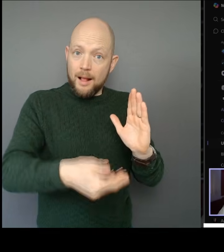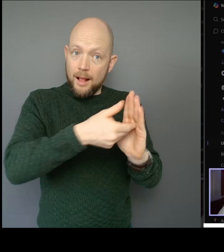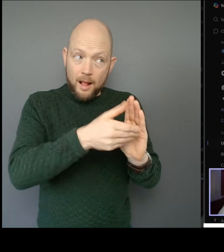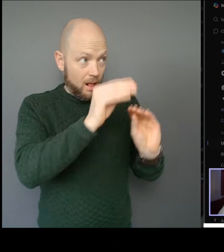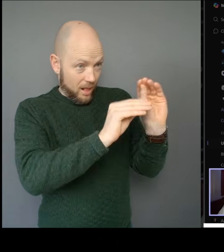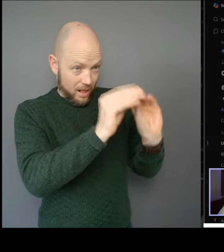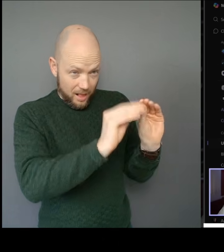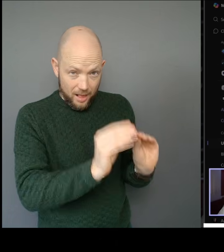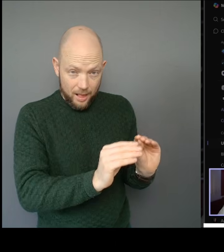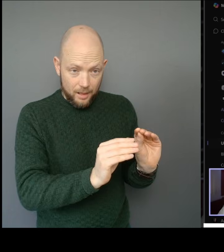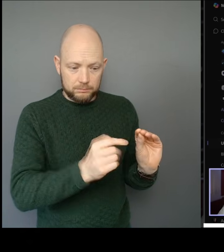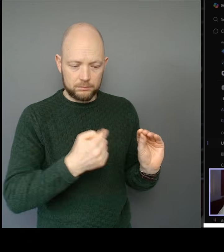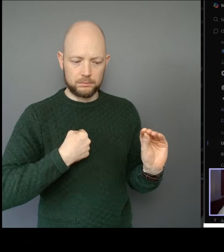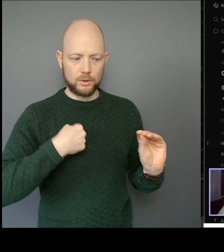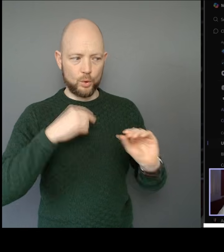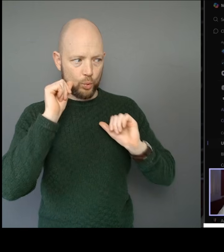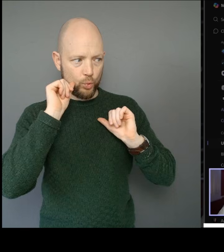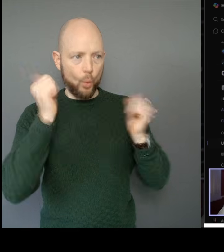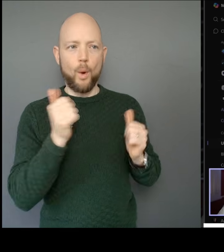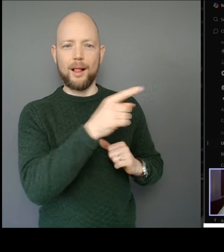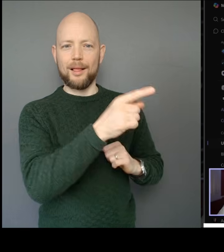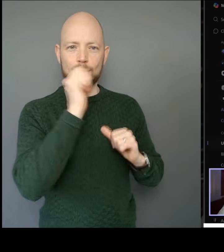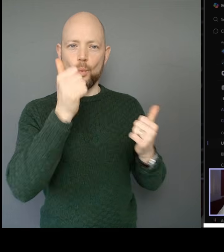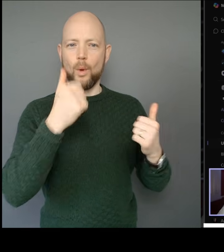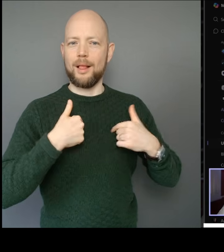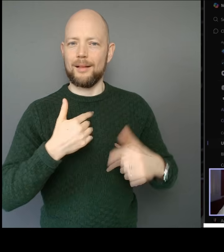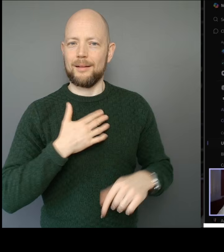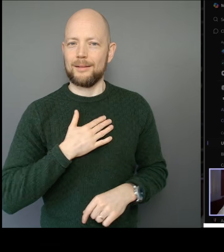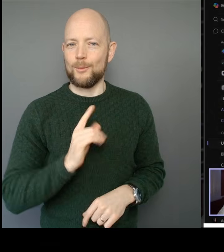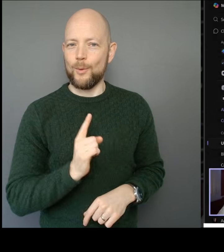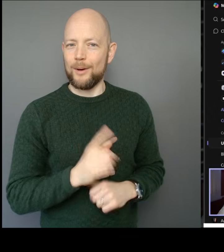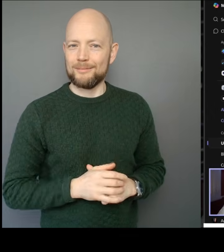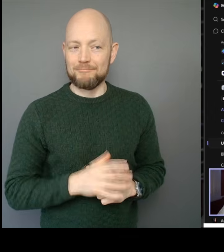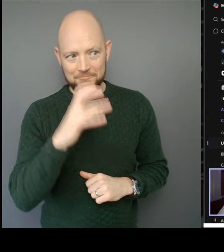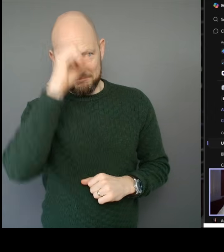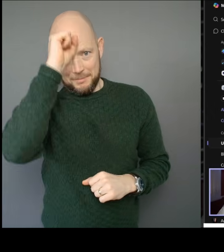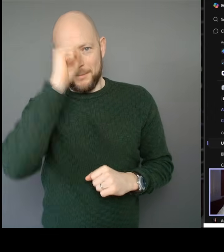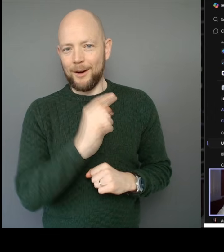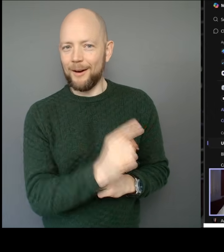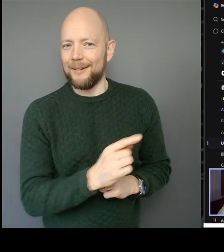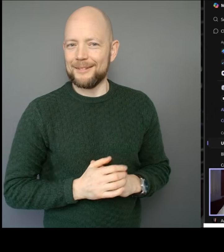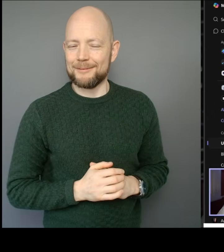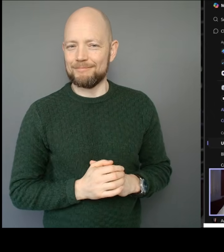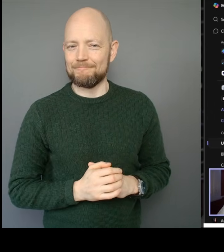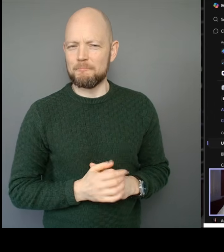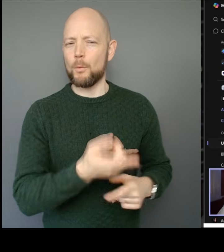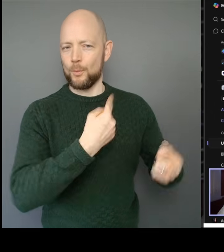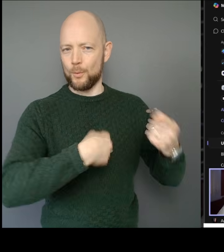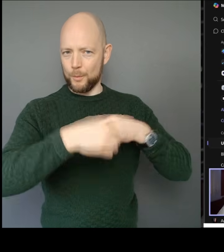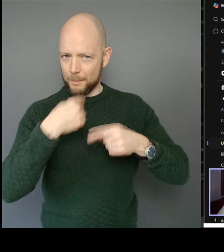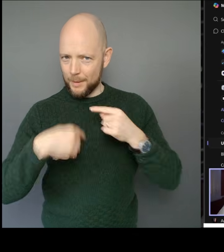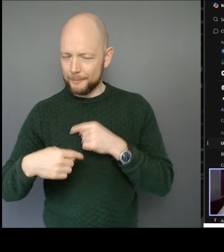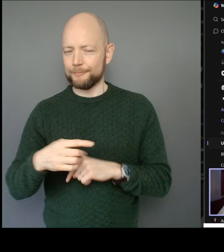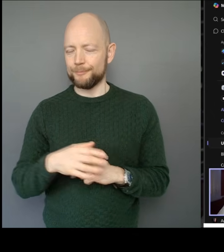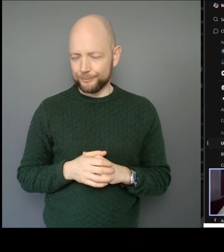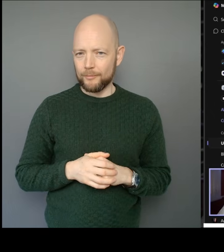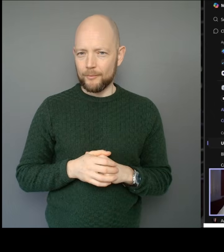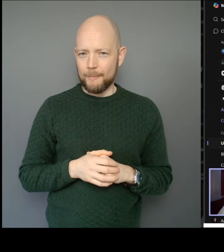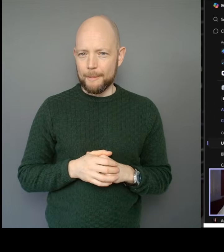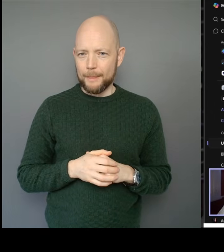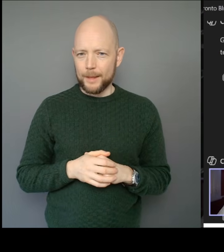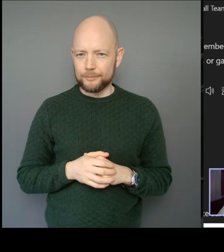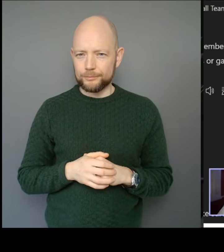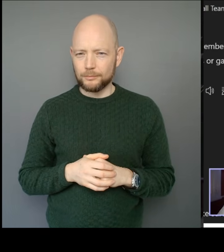when it responds, it'll respond based on your preferences. So for example, if I go back out of here and I select this